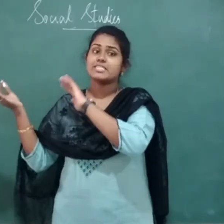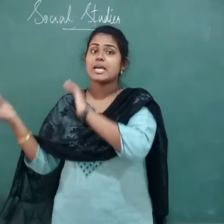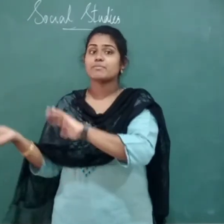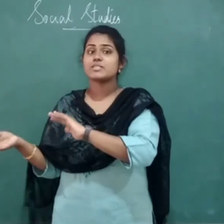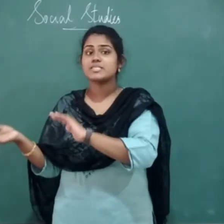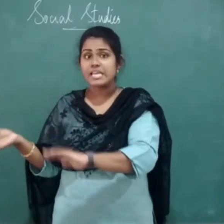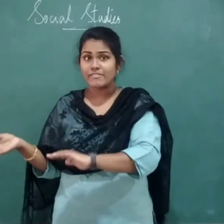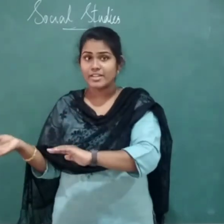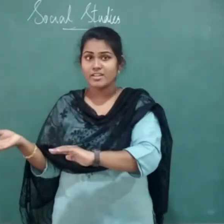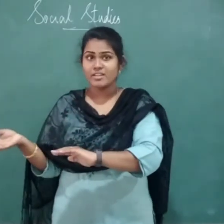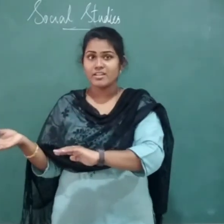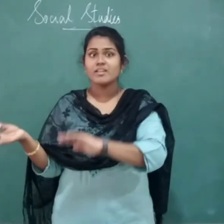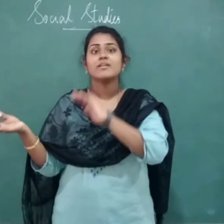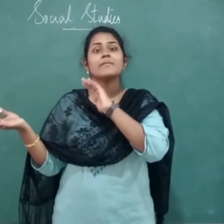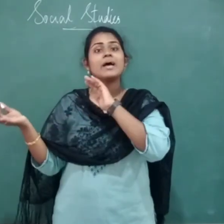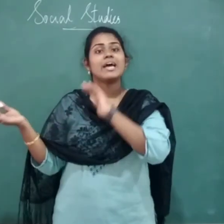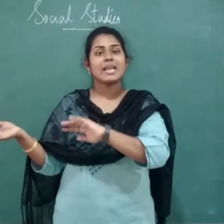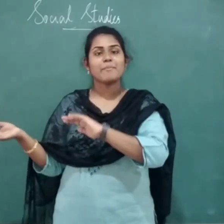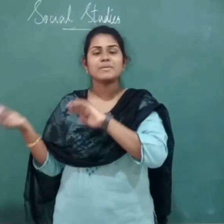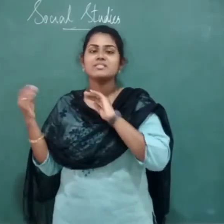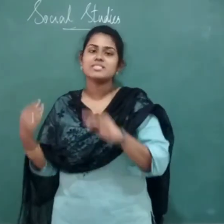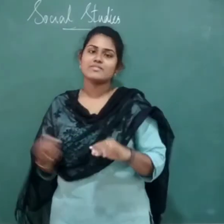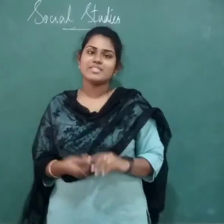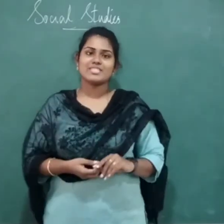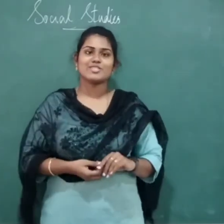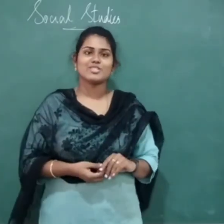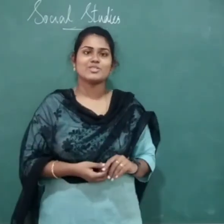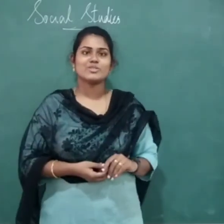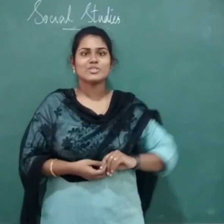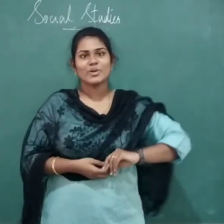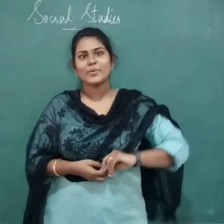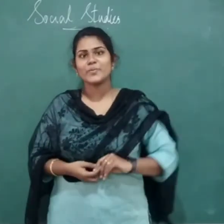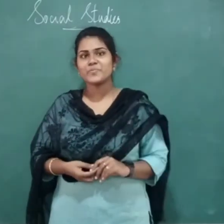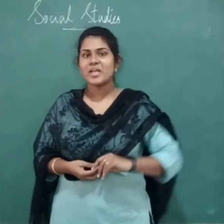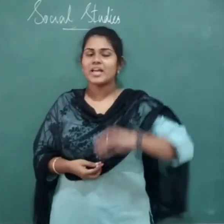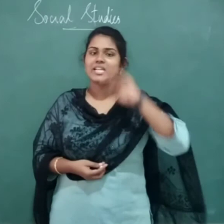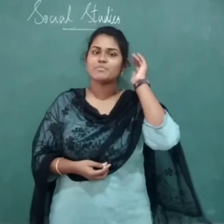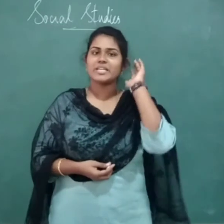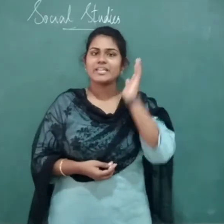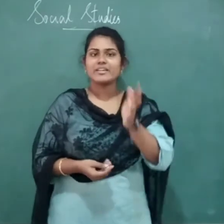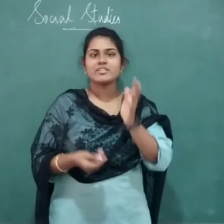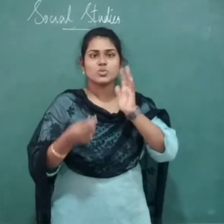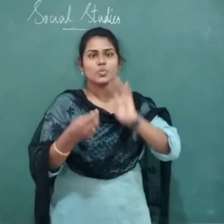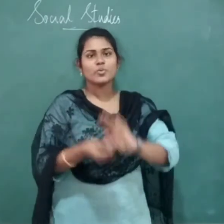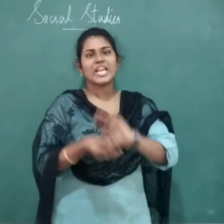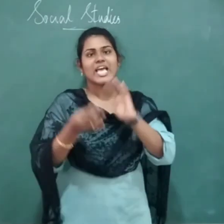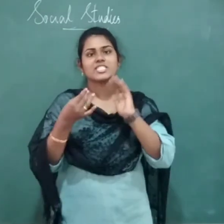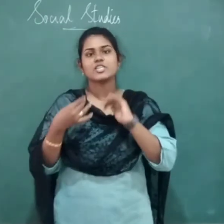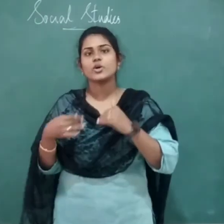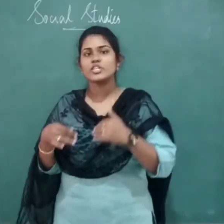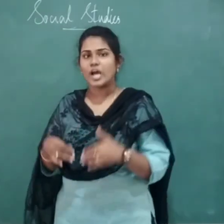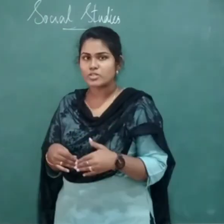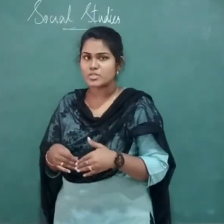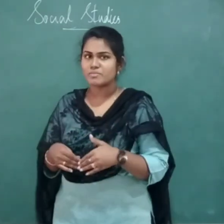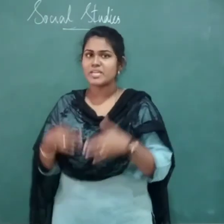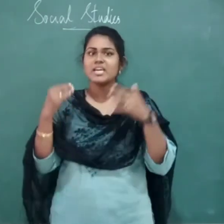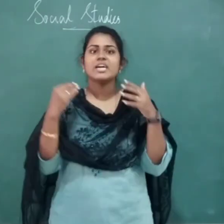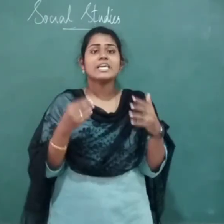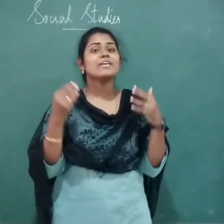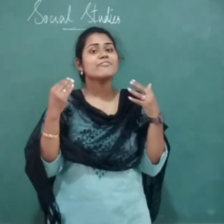chapter 7, Harappan civilization. So let's meet there in Zoom. You can ask your doubt to me. If